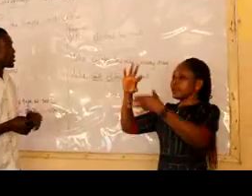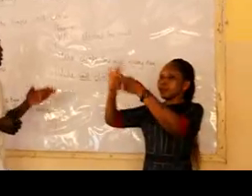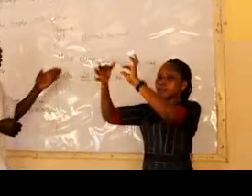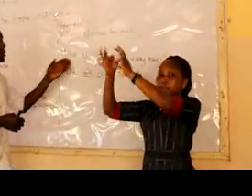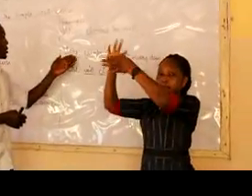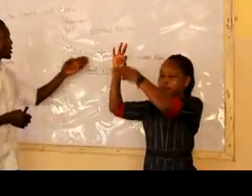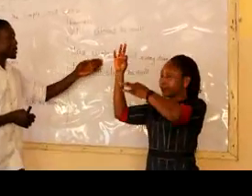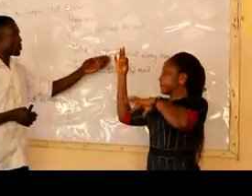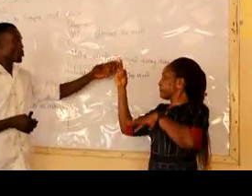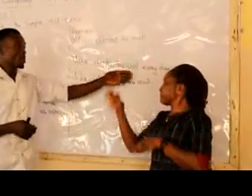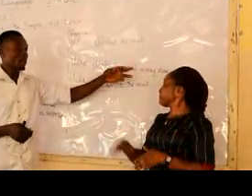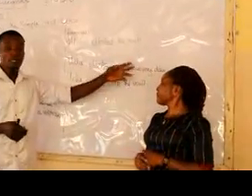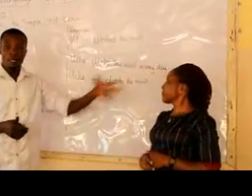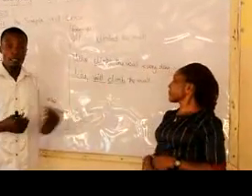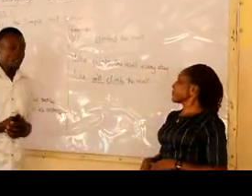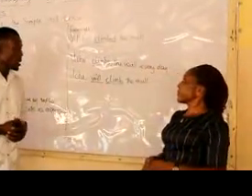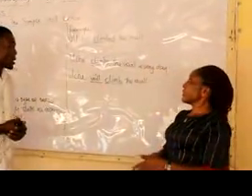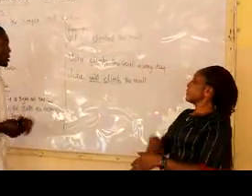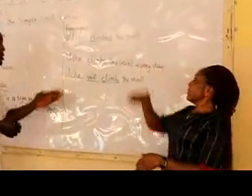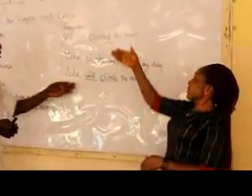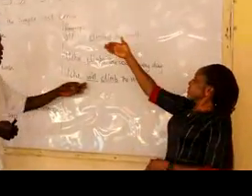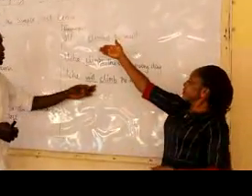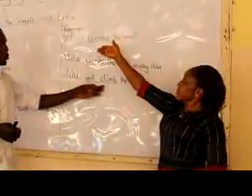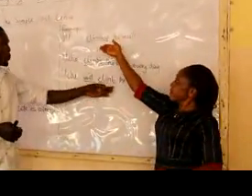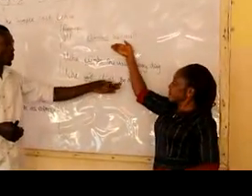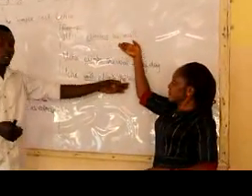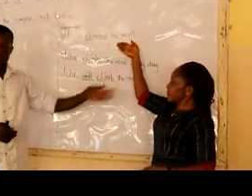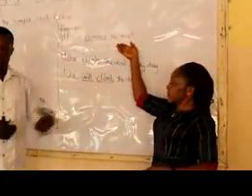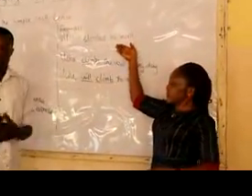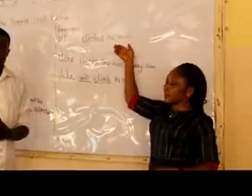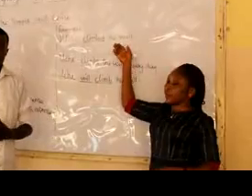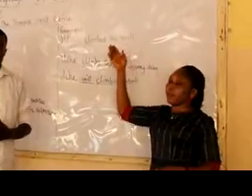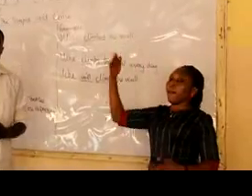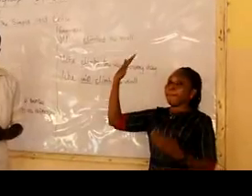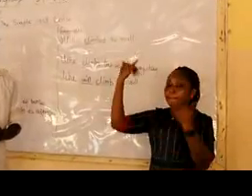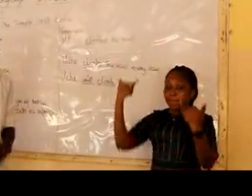tense, this is a simple present tense, and this is a simple future tense.